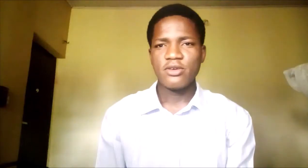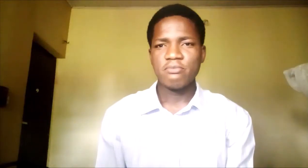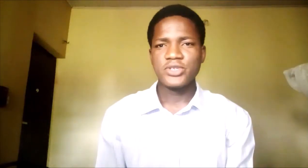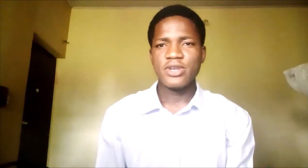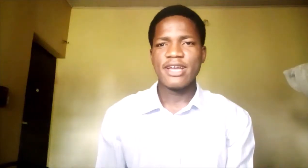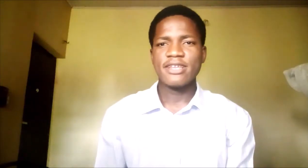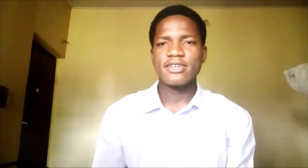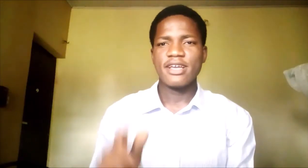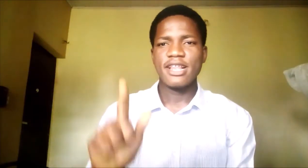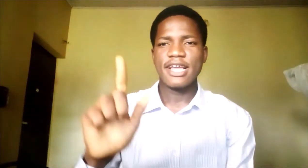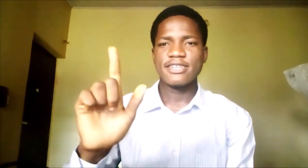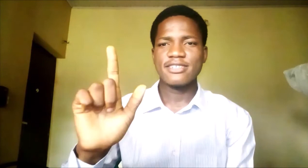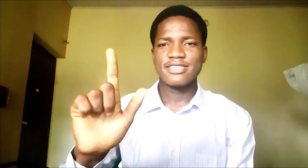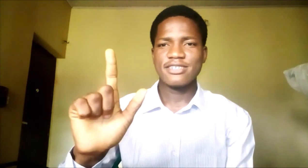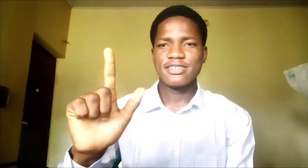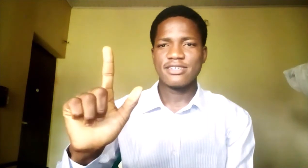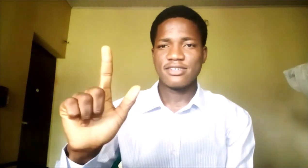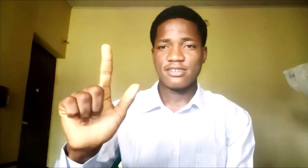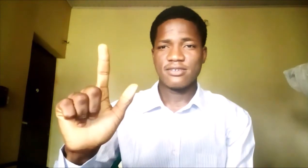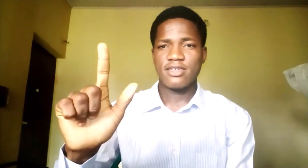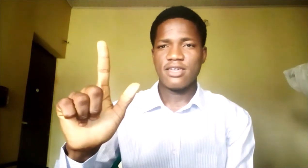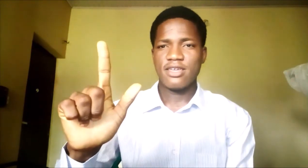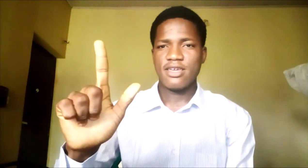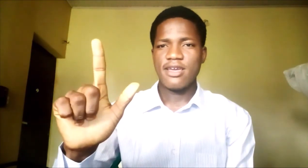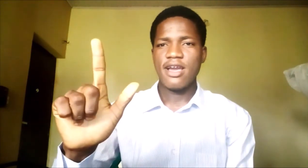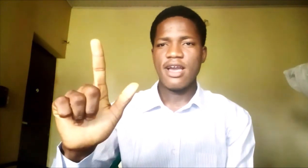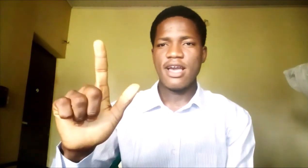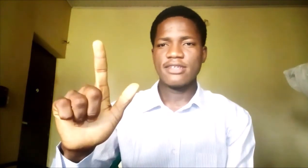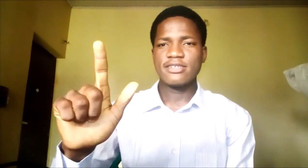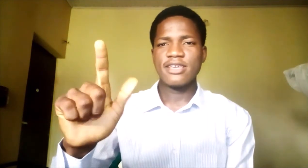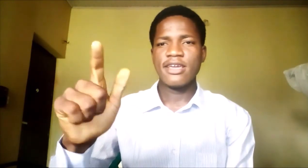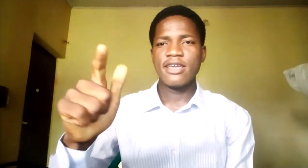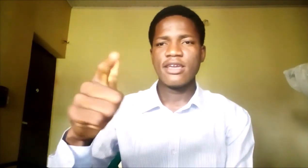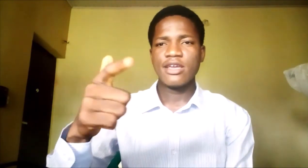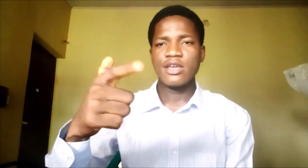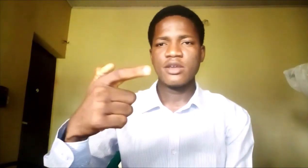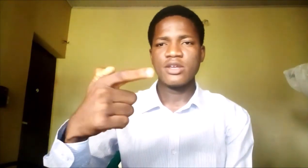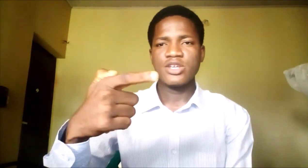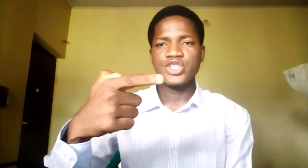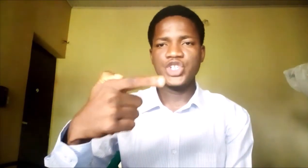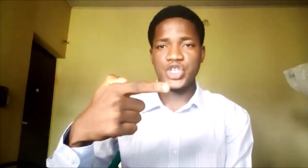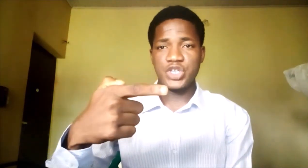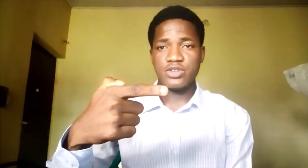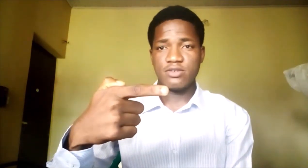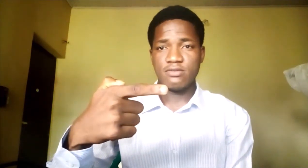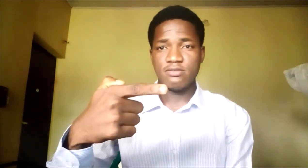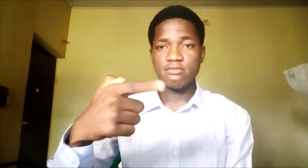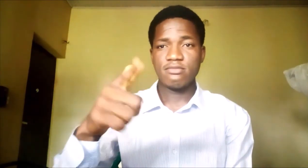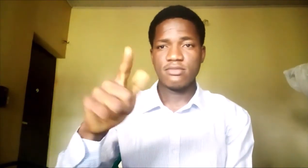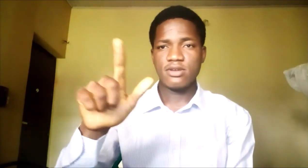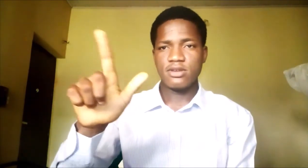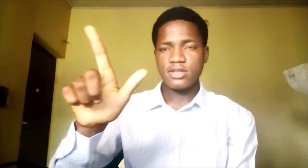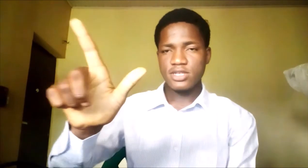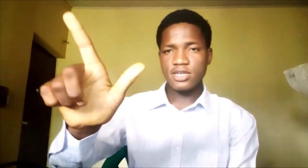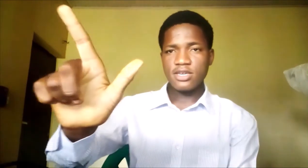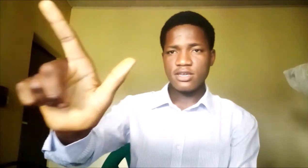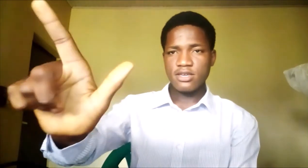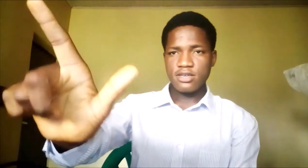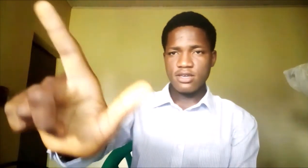Put your hand like this and say G. See?